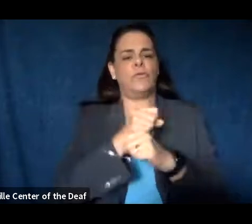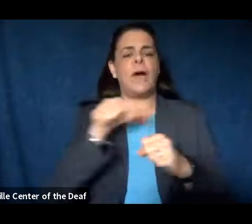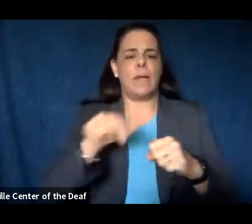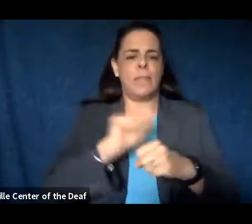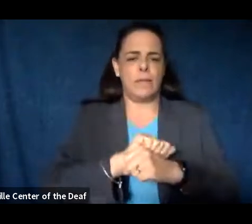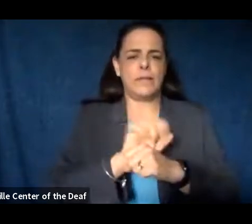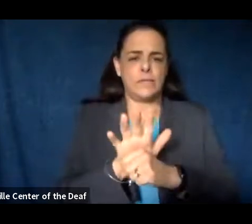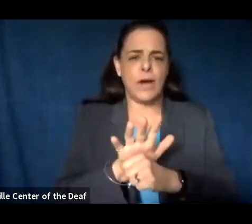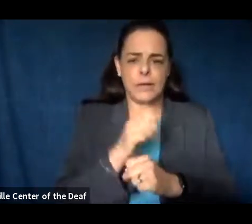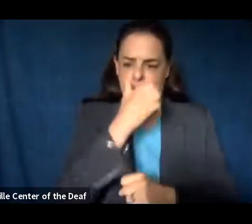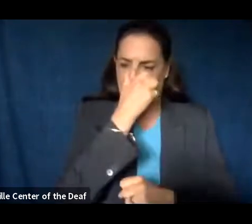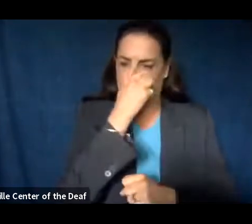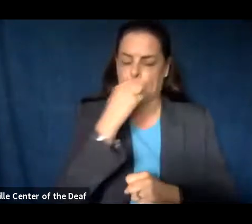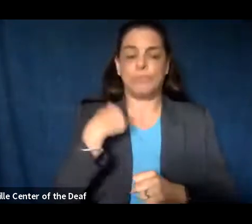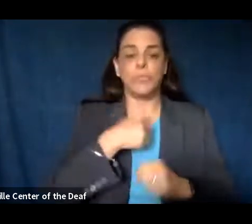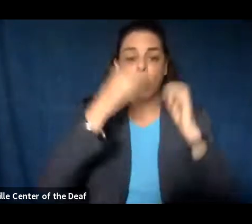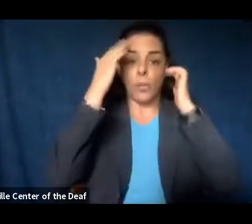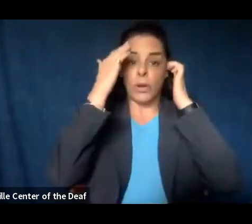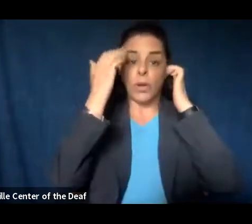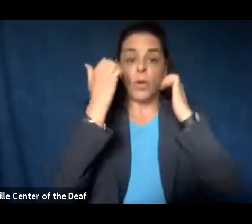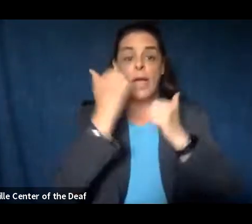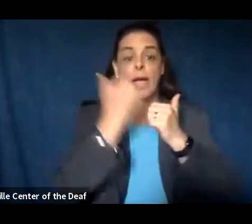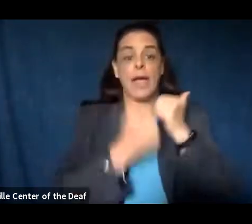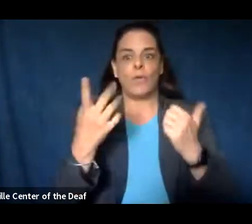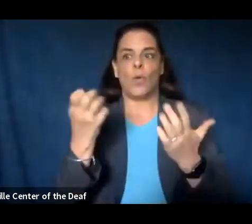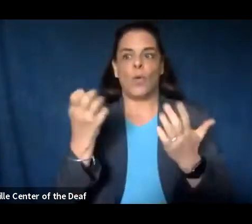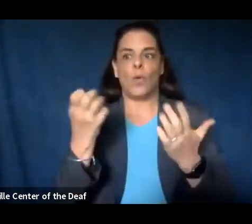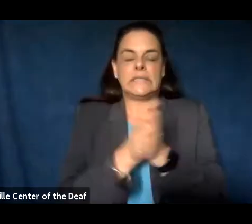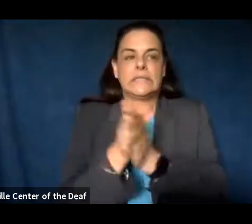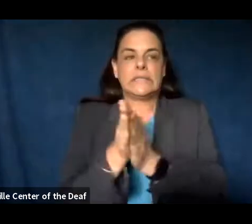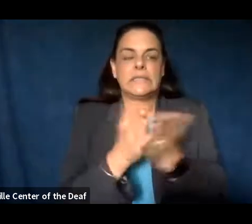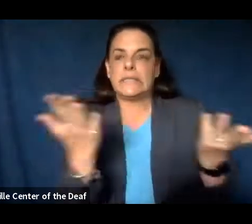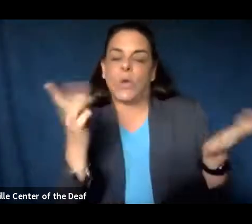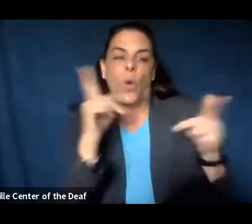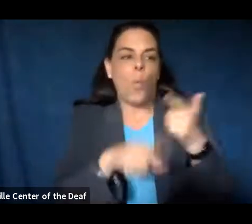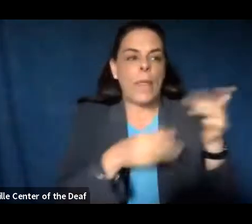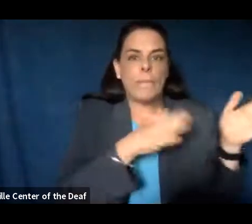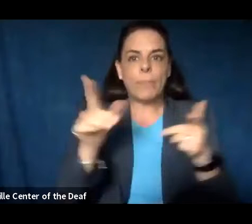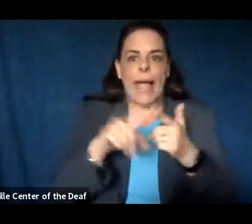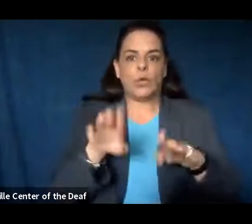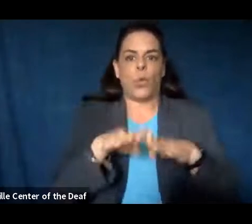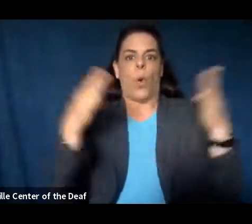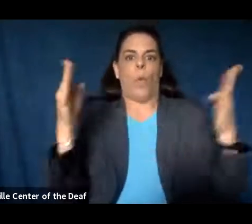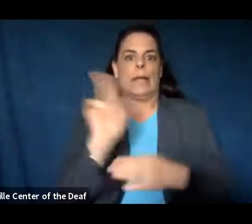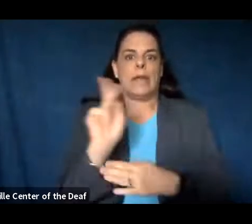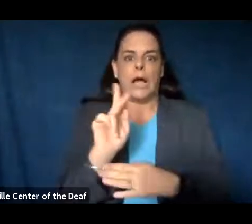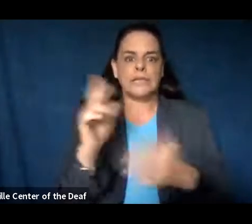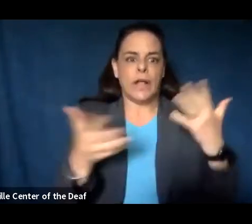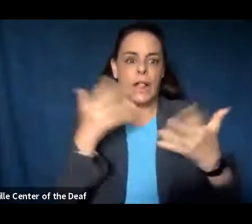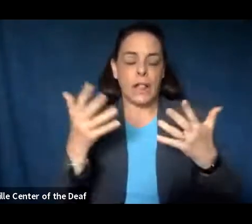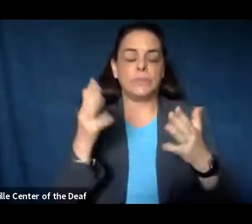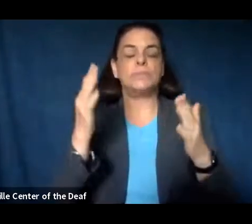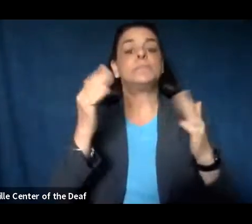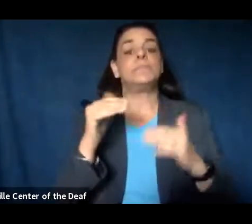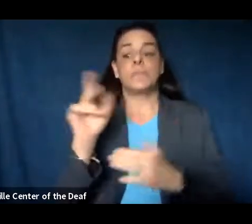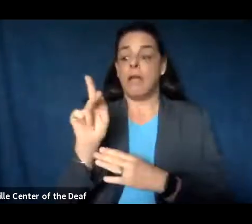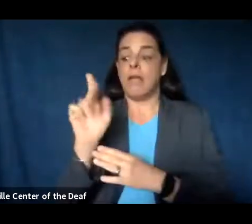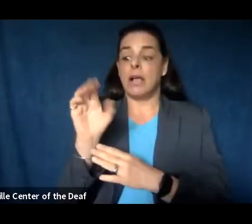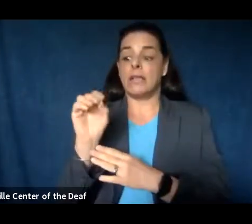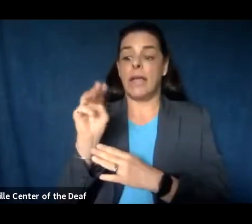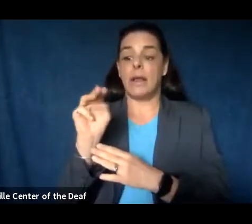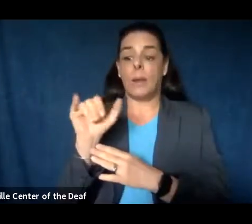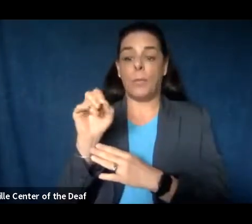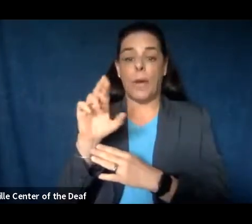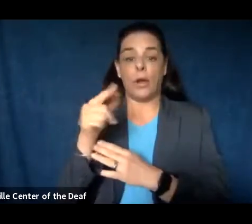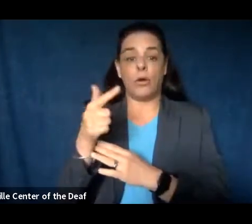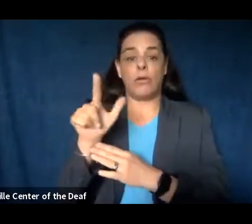is eager to learn about our local plan for reopening. Knox County Mayor Glenn Jacobs and City of